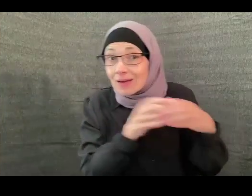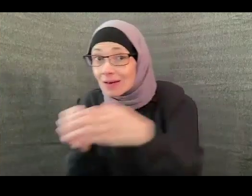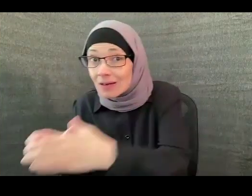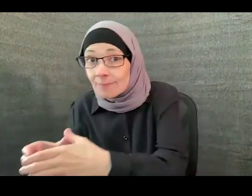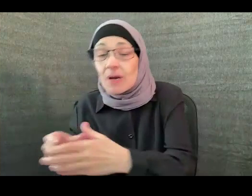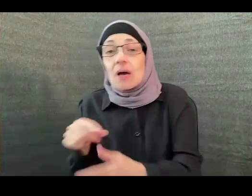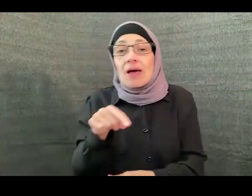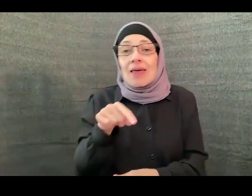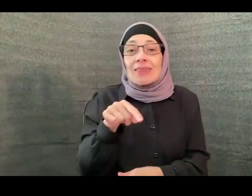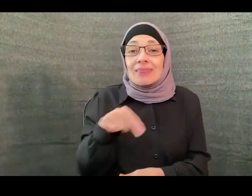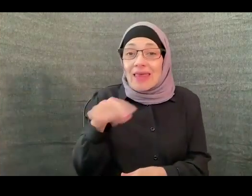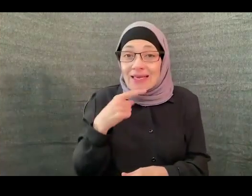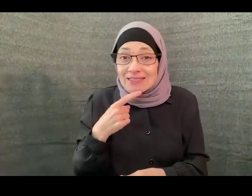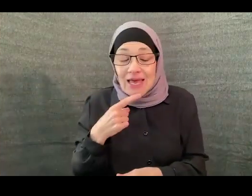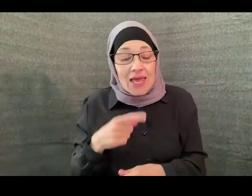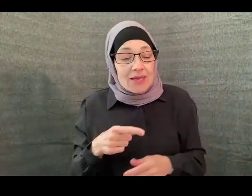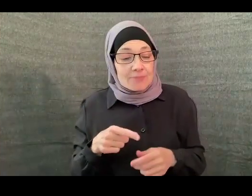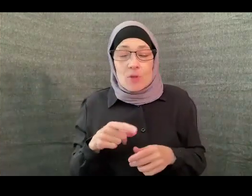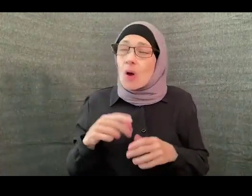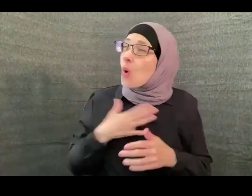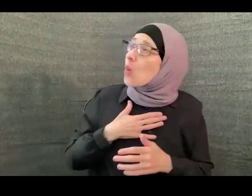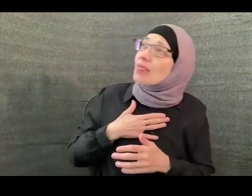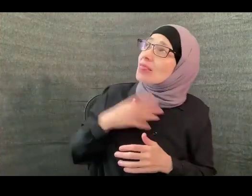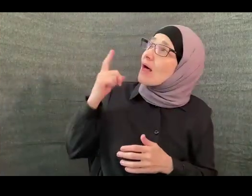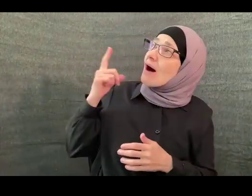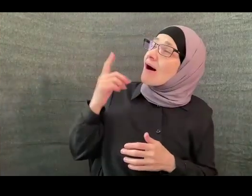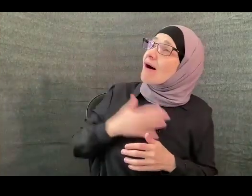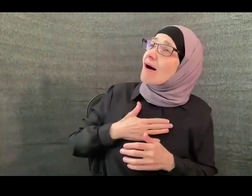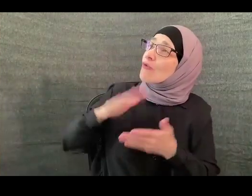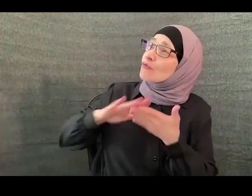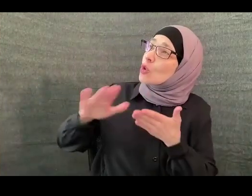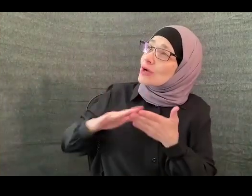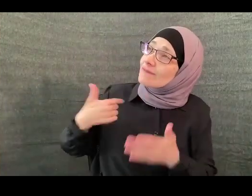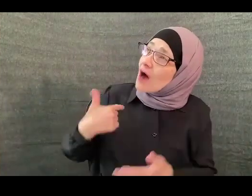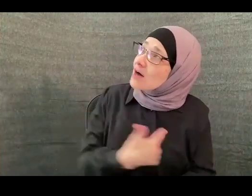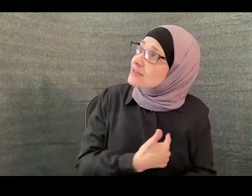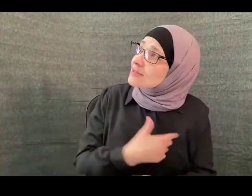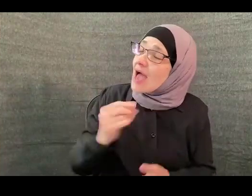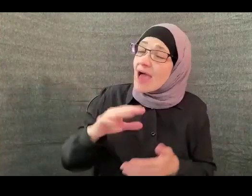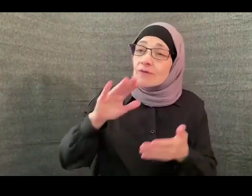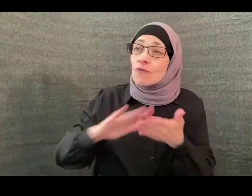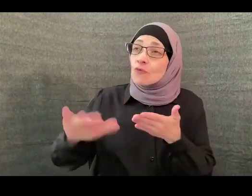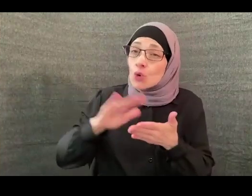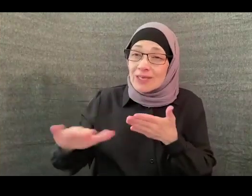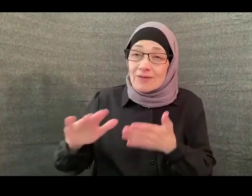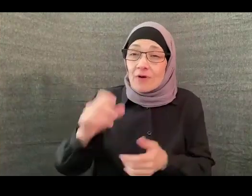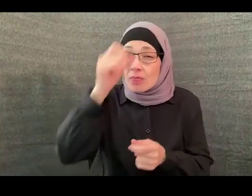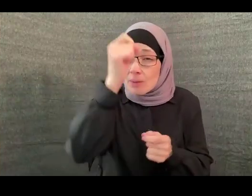and forgive our brothers who joined Islam before